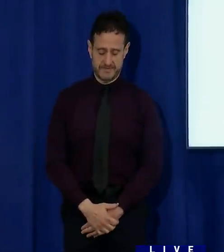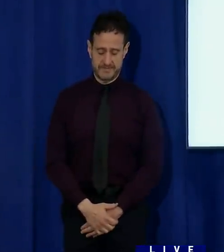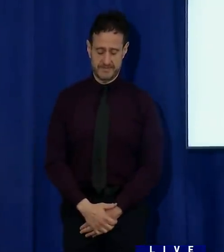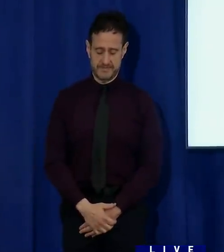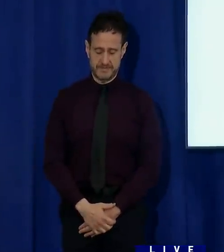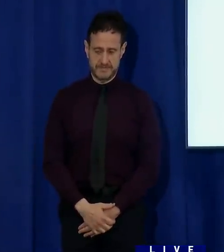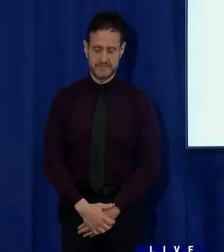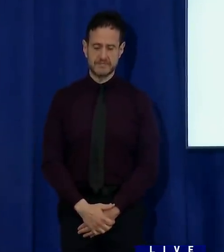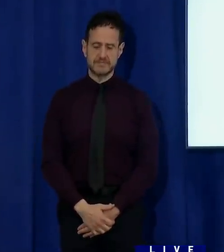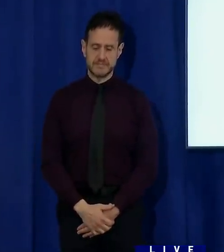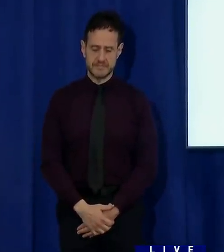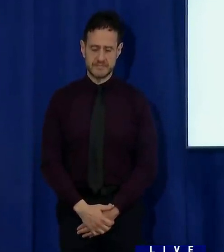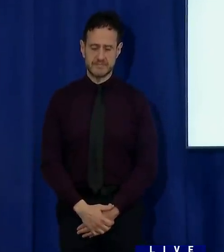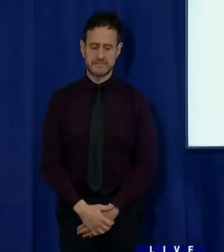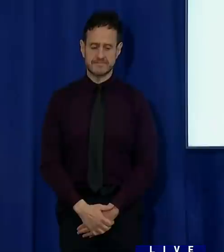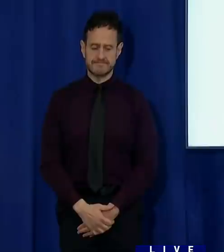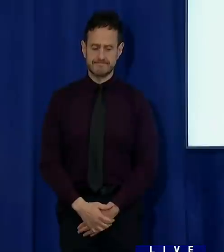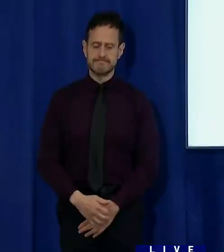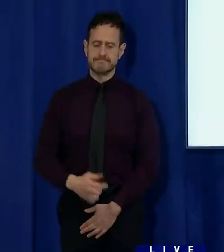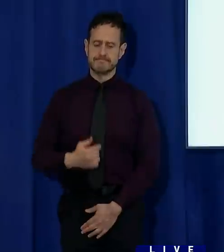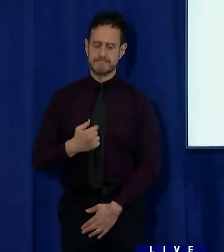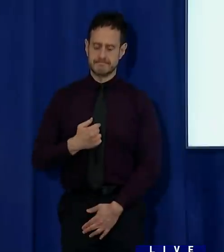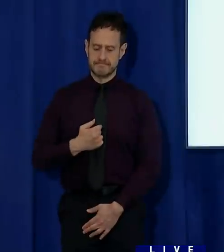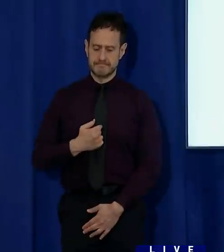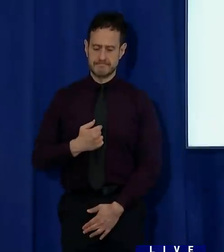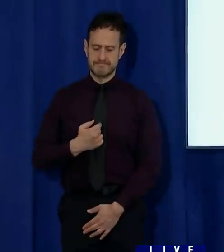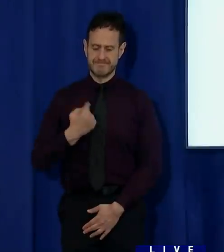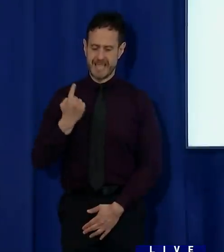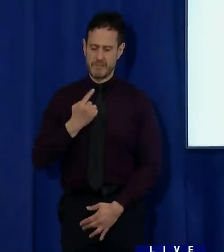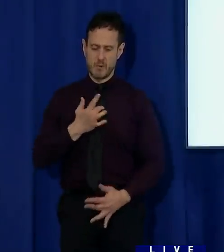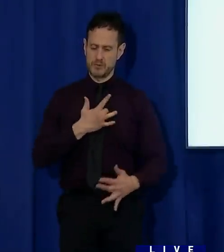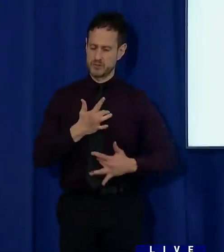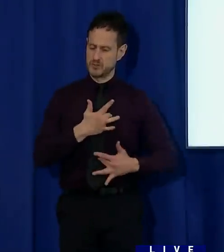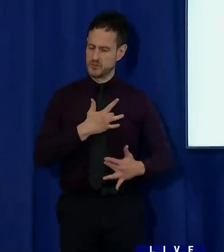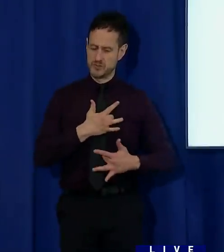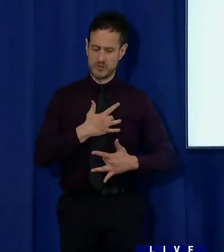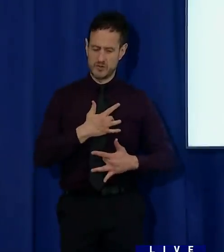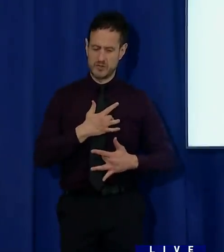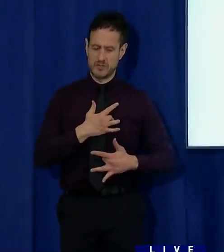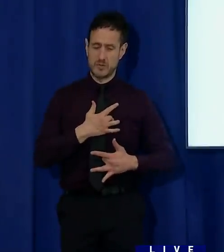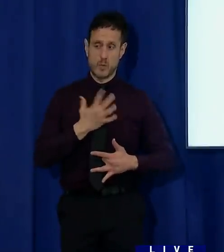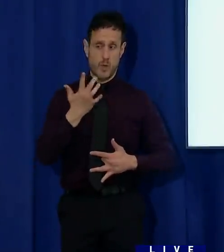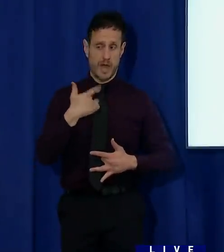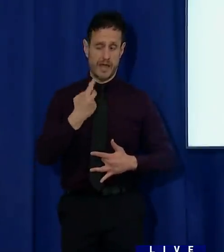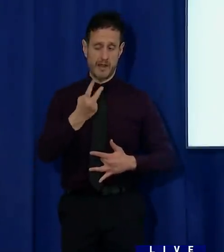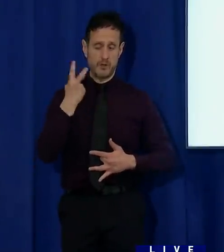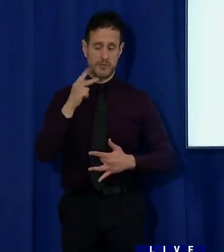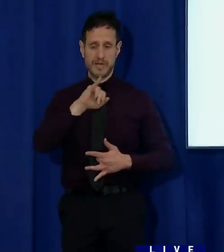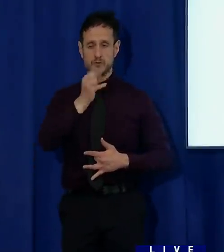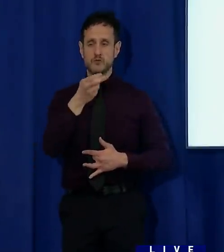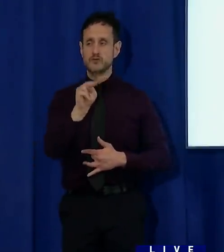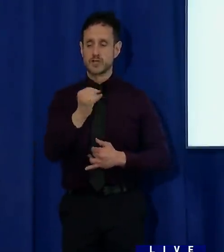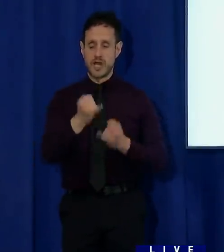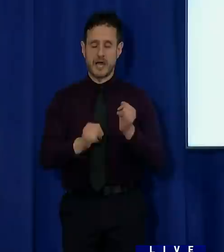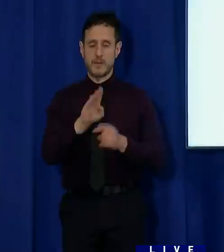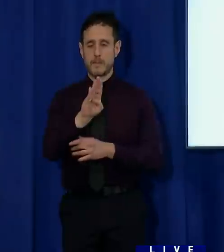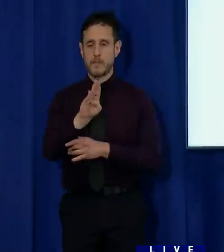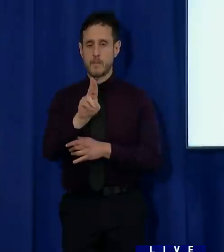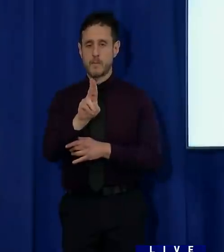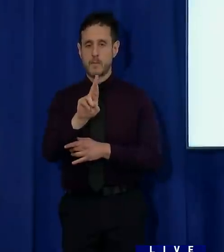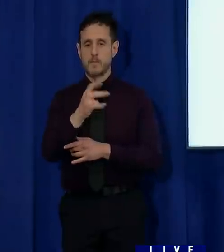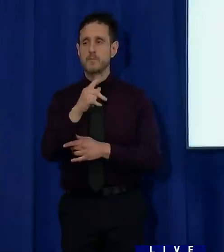continuously troubles me is thinking about John Burge. John Burge was fired by the police board